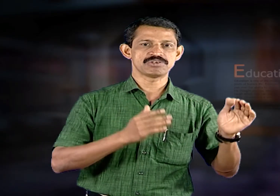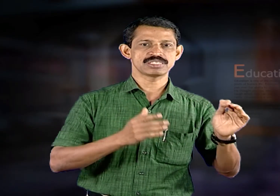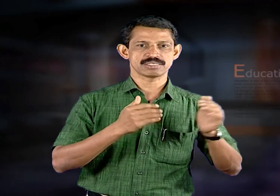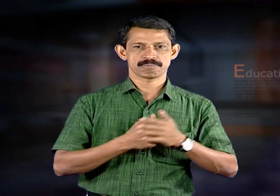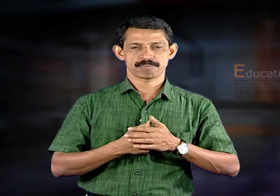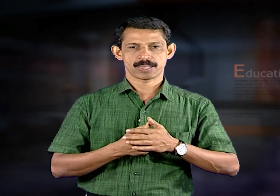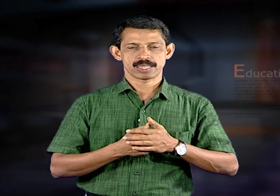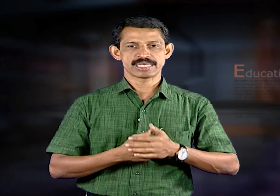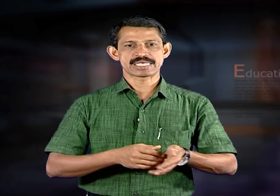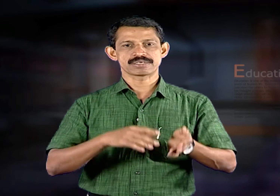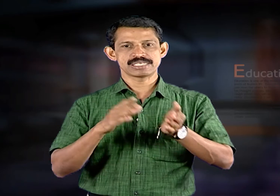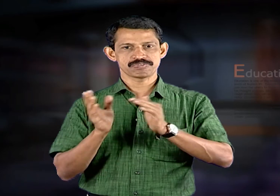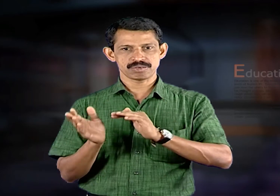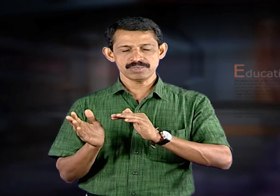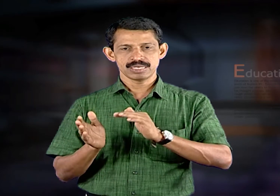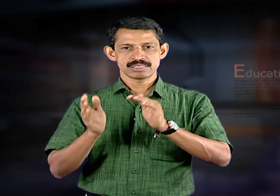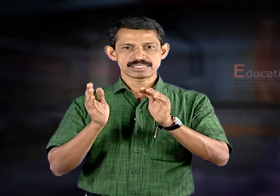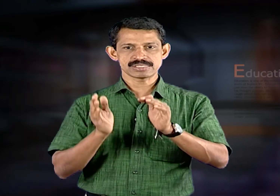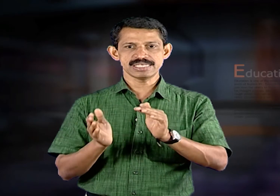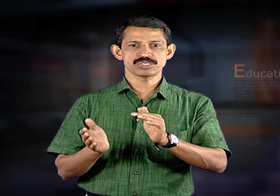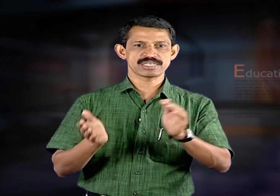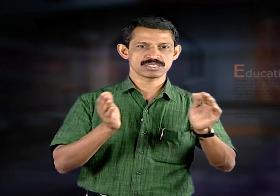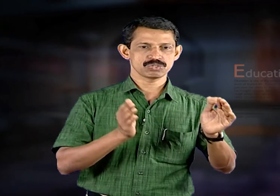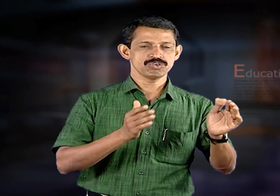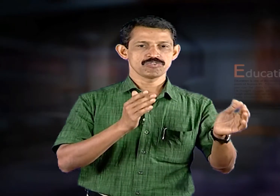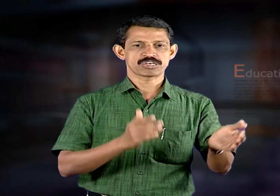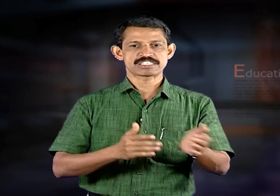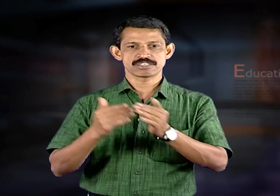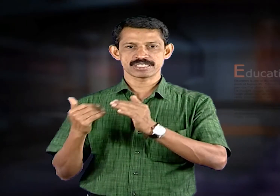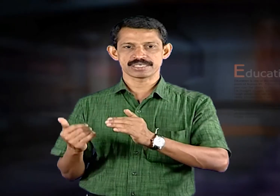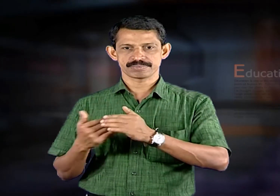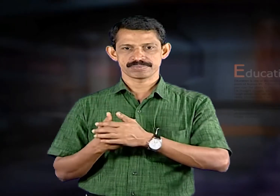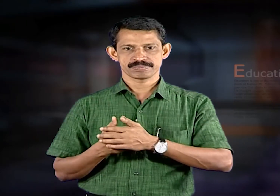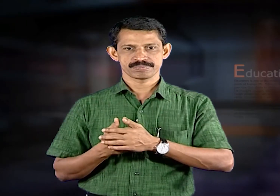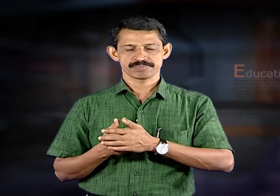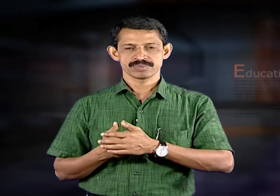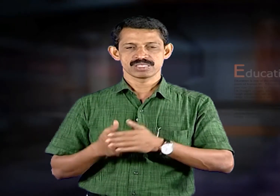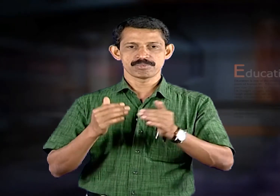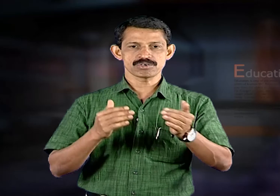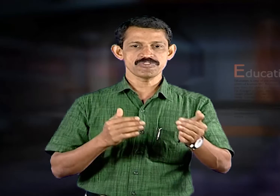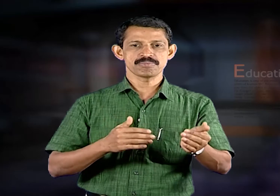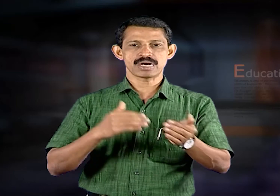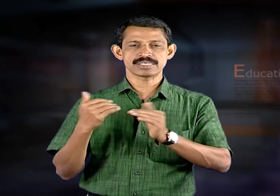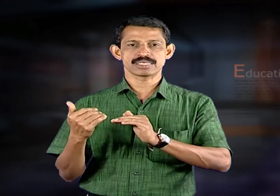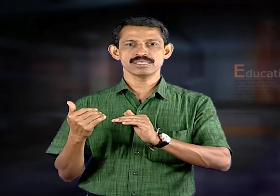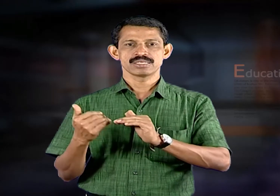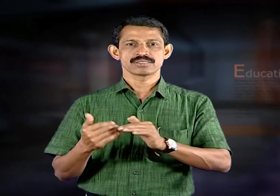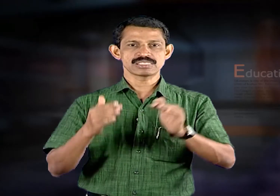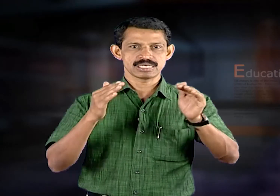diversity. It can range from literacy education to vocational training. The mode of imparting this learning